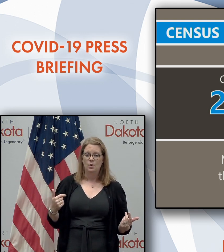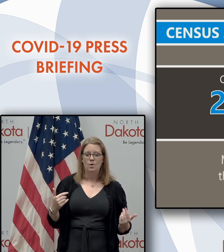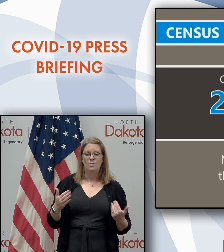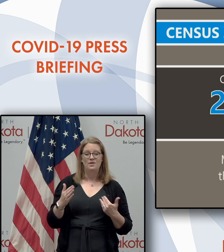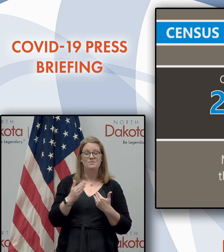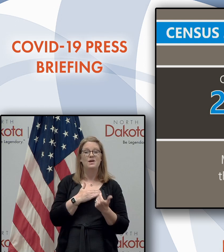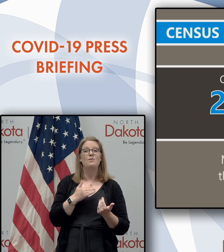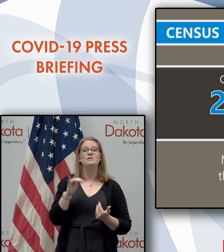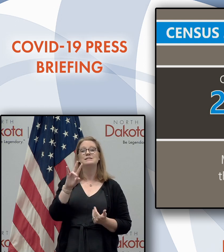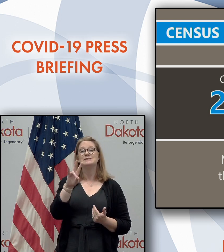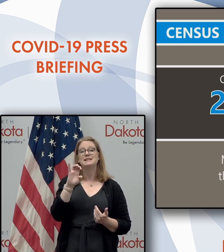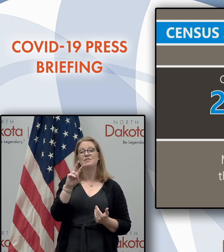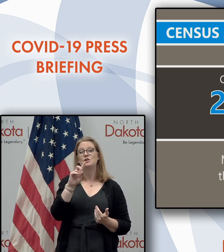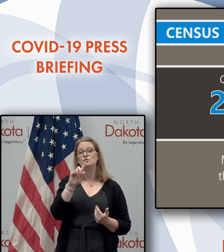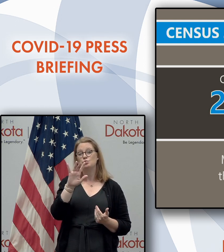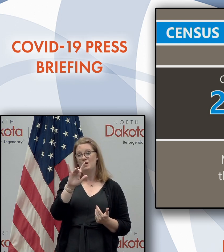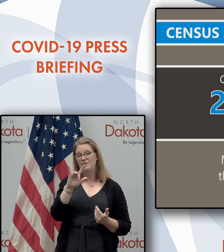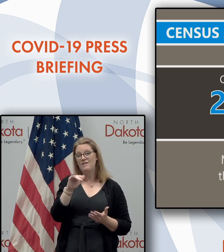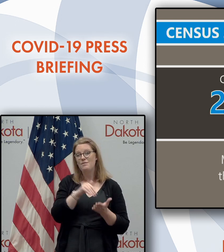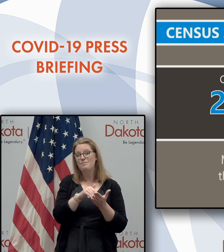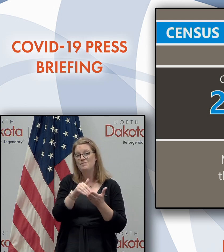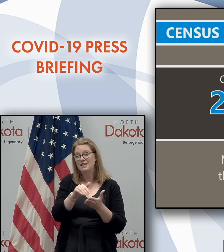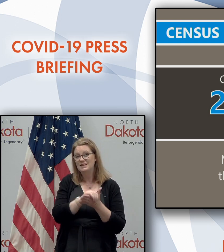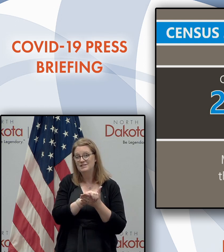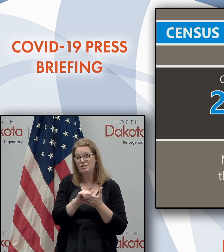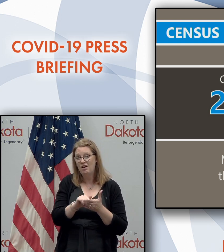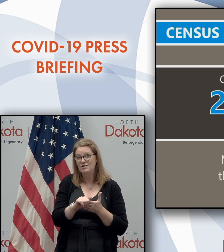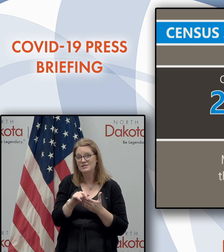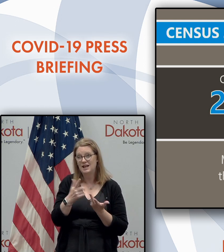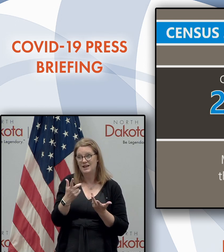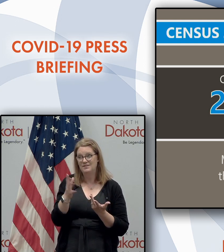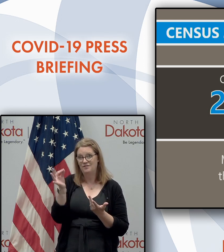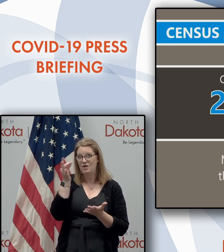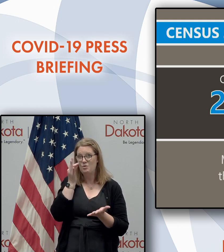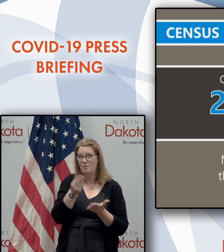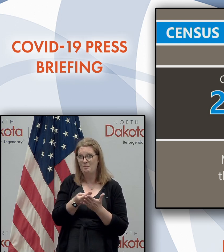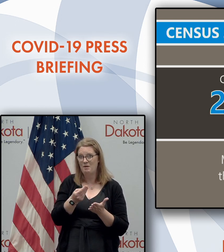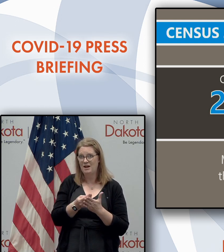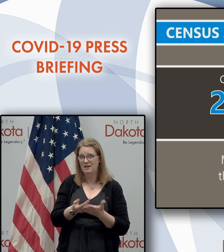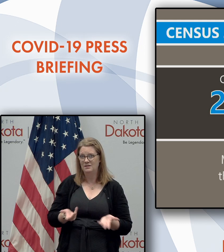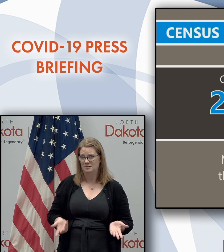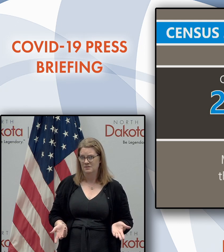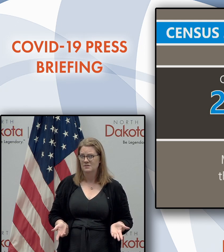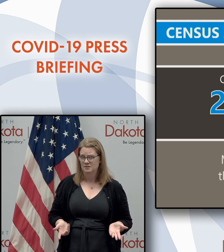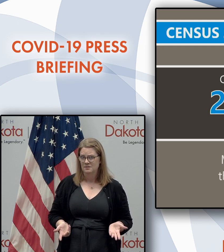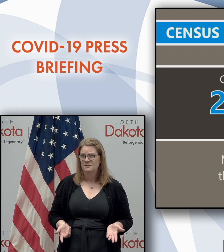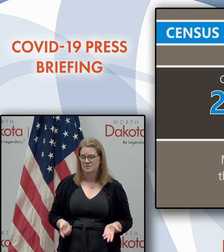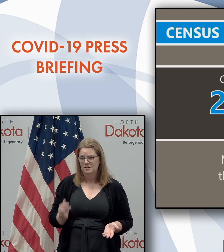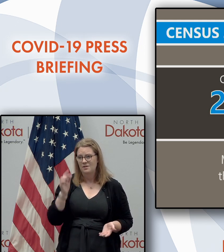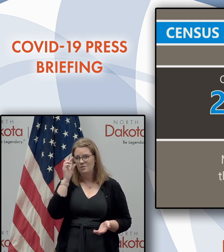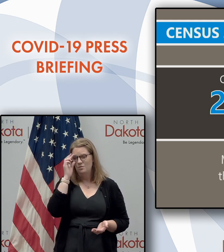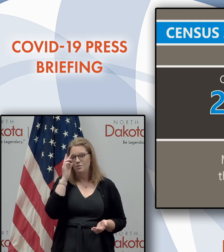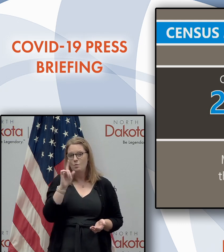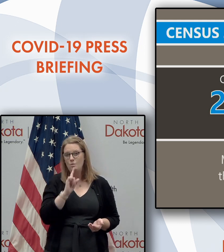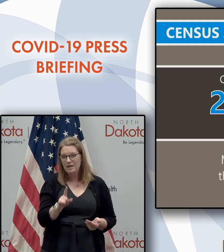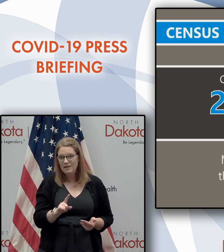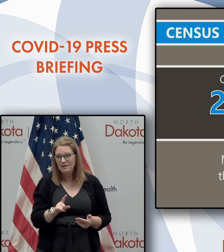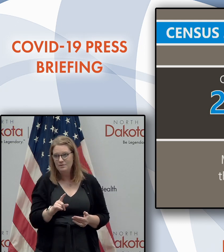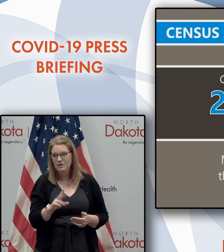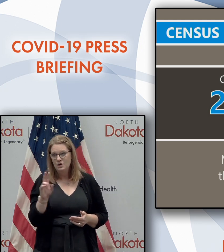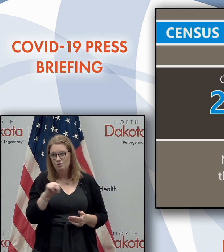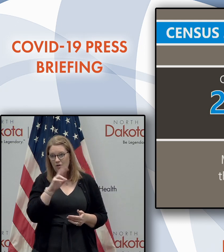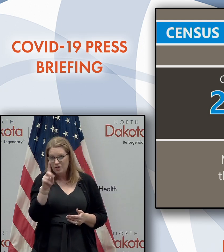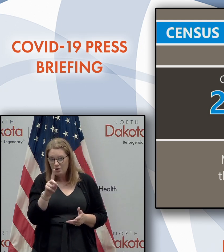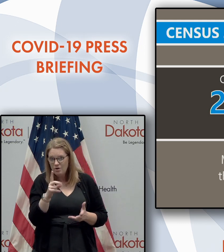nearly $725 million in lost federal funding. So if you want to do your part in helping make sure that North Dakota gets its share